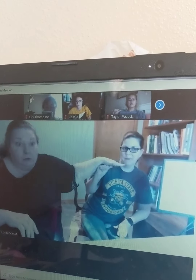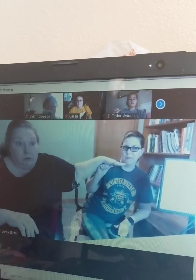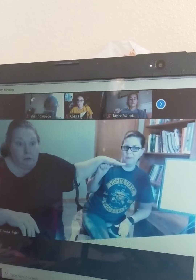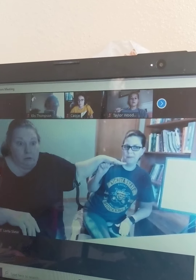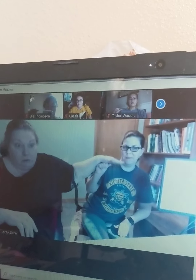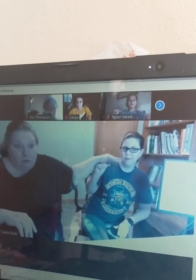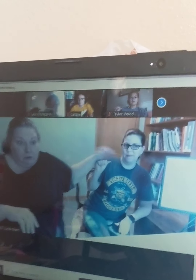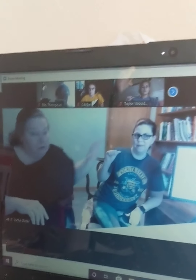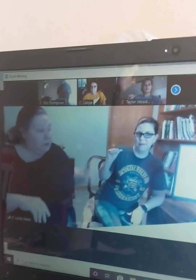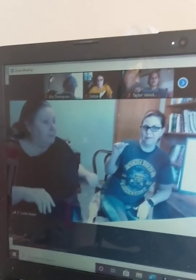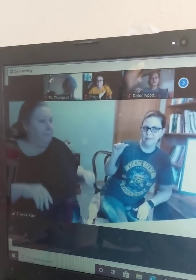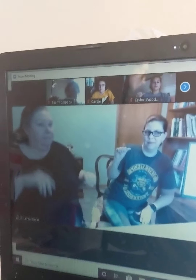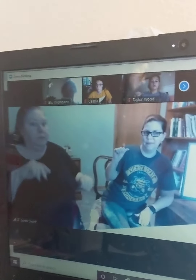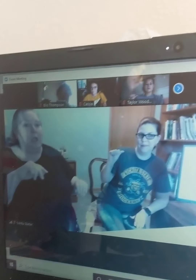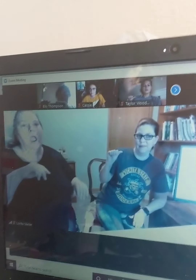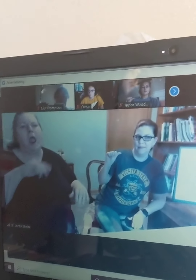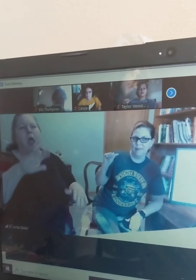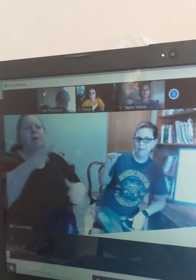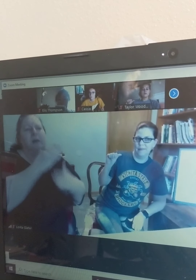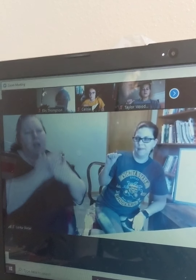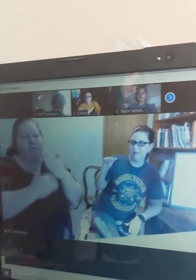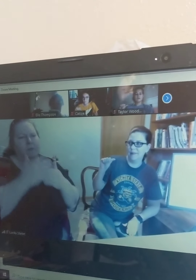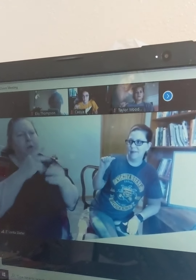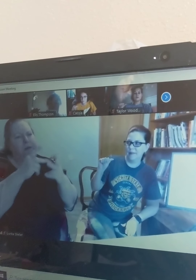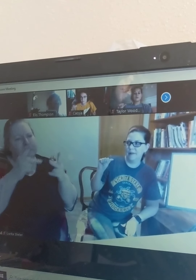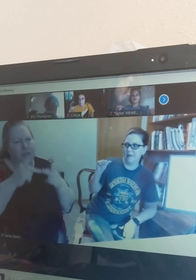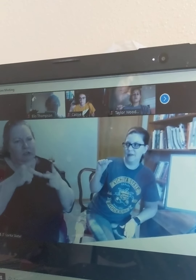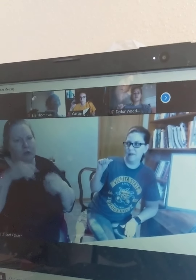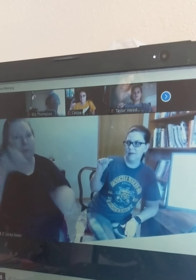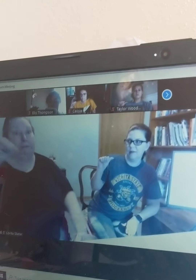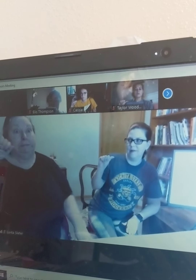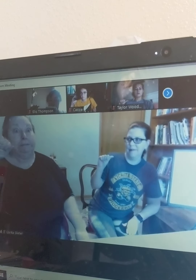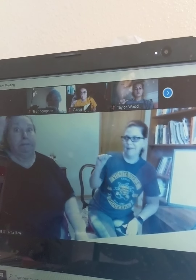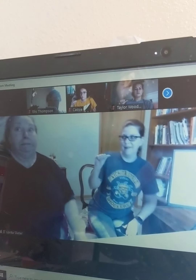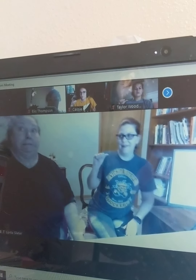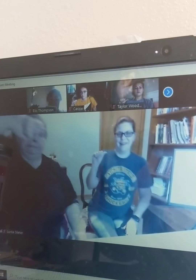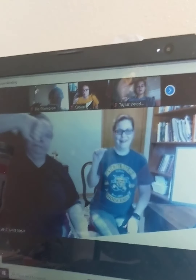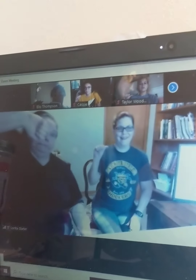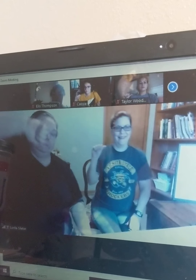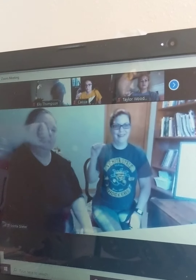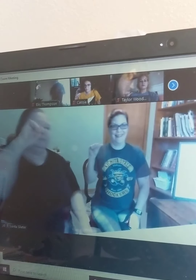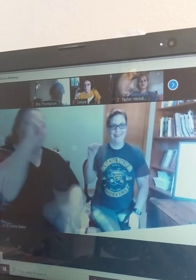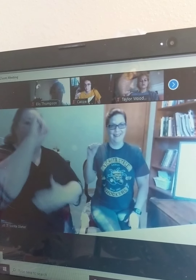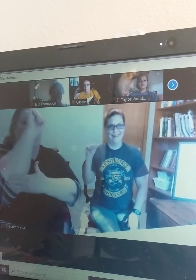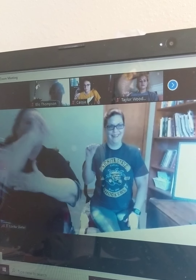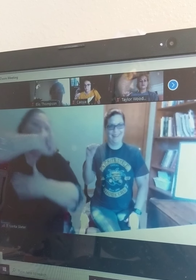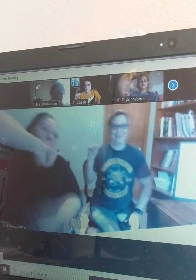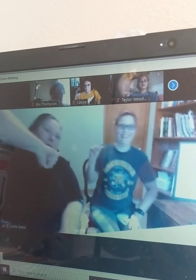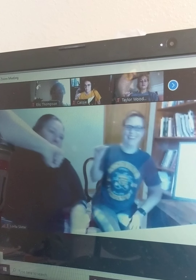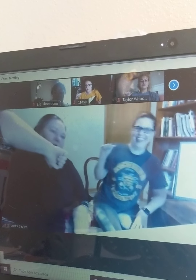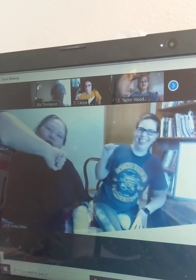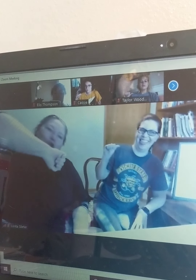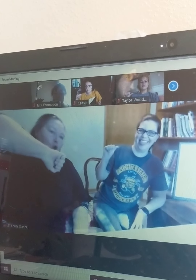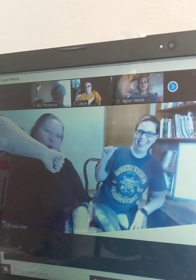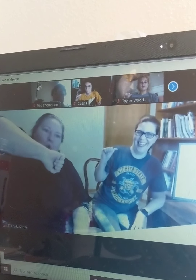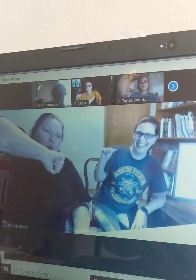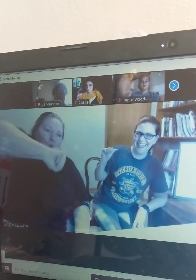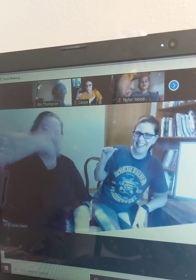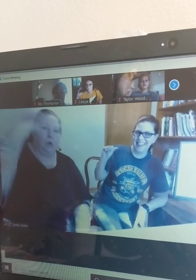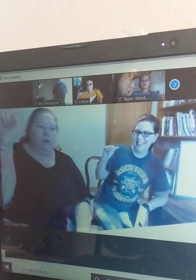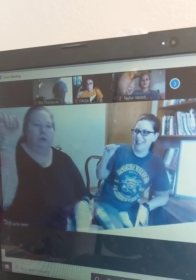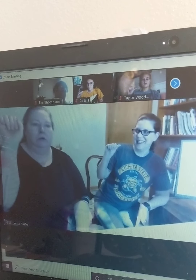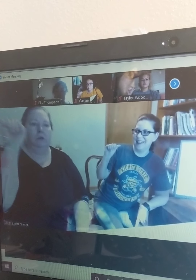That's very able to watch her mouth at the same time that she's signing a letter. So that's a very position. Some people are like all over the place, but don't be